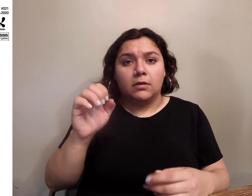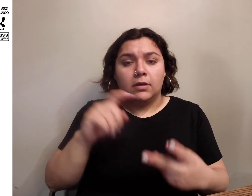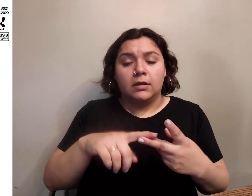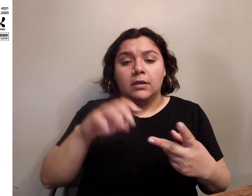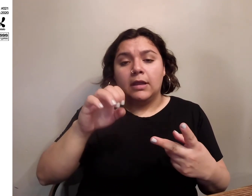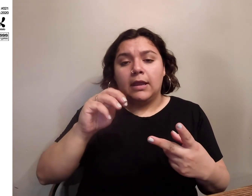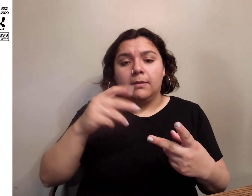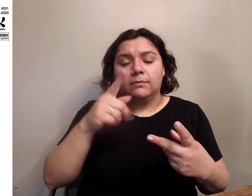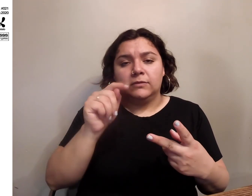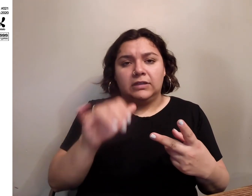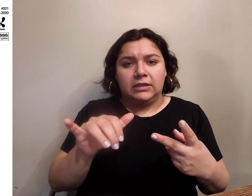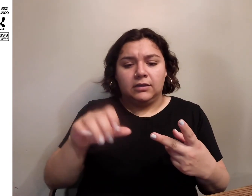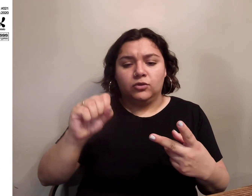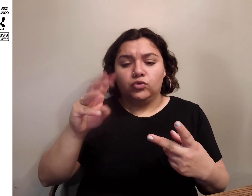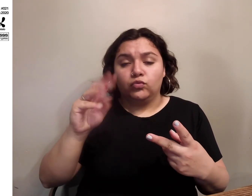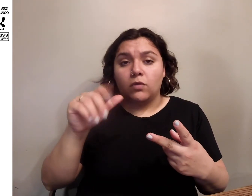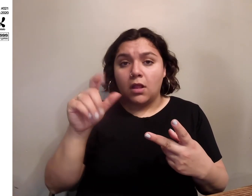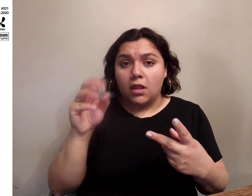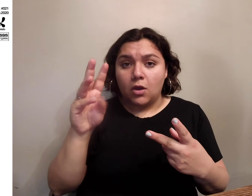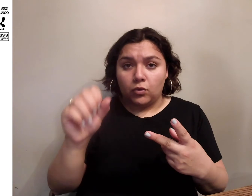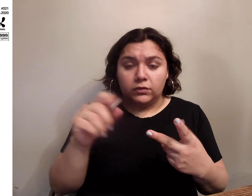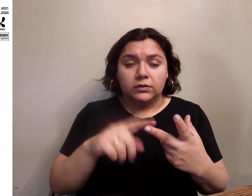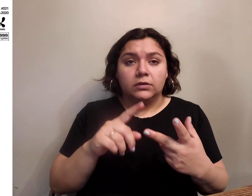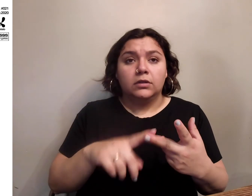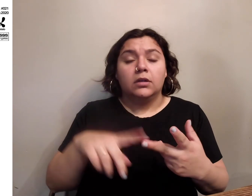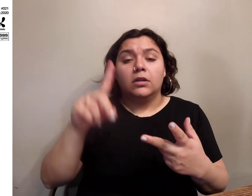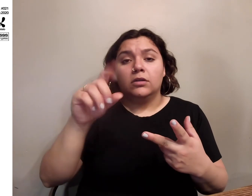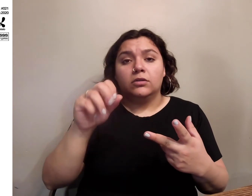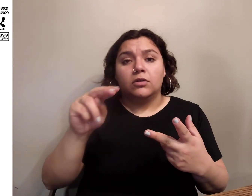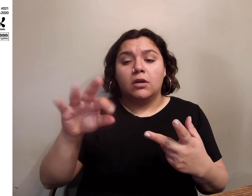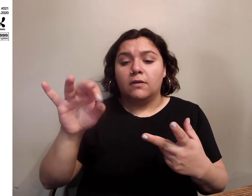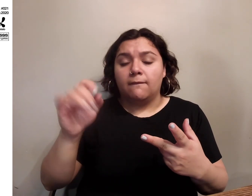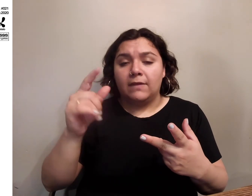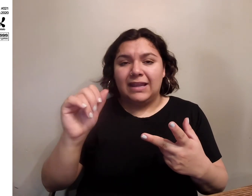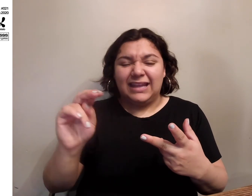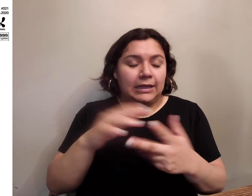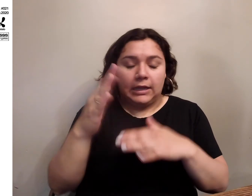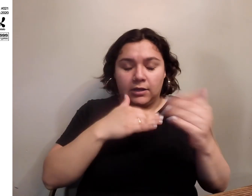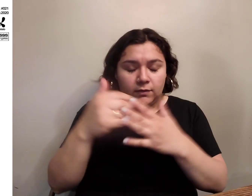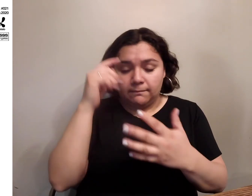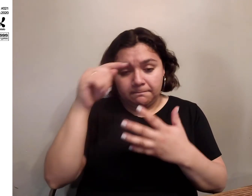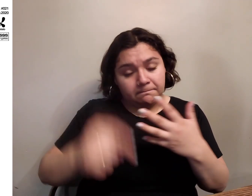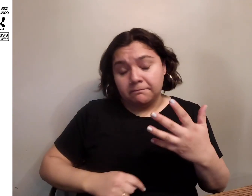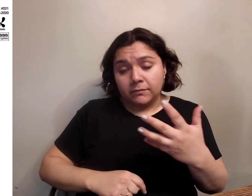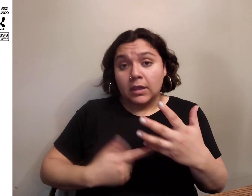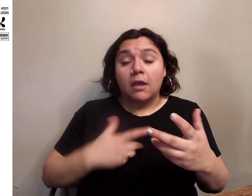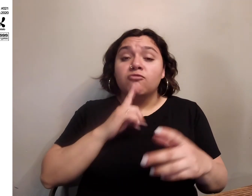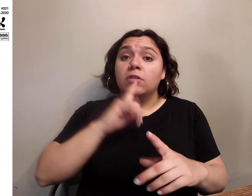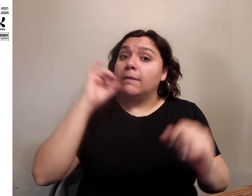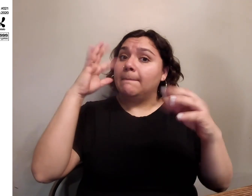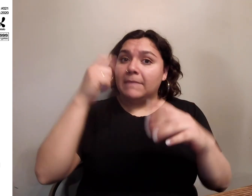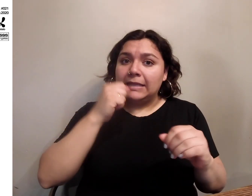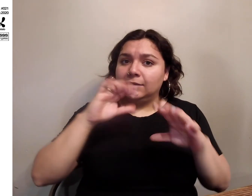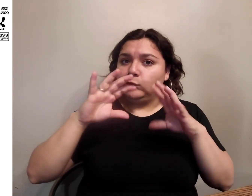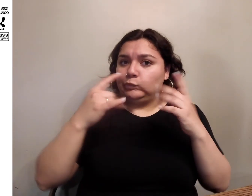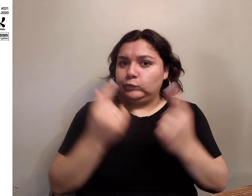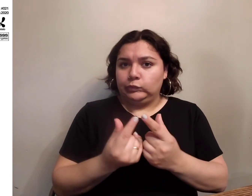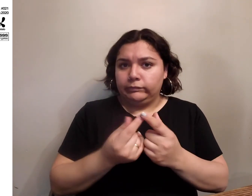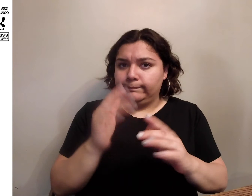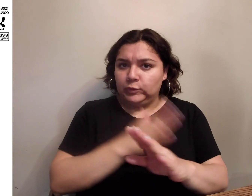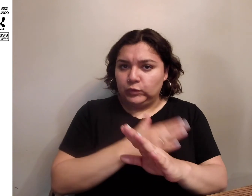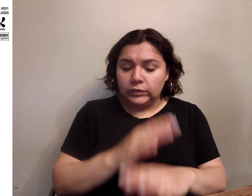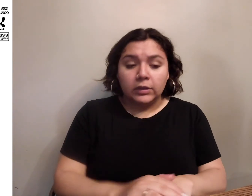Swallow to Donald Fagen and Peter Frampton. It was this fascinating compilation. So that